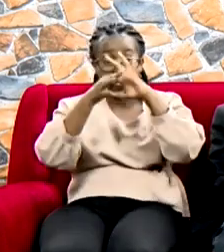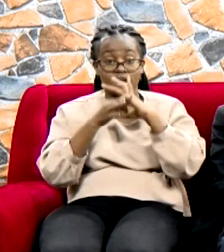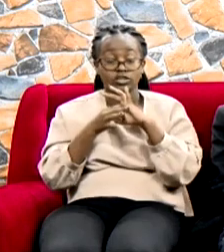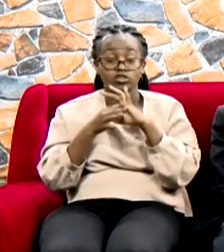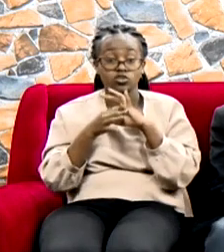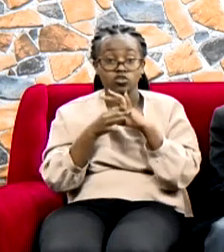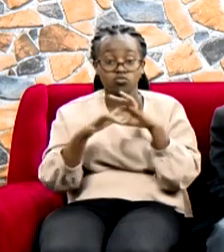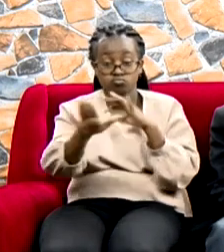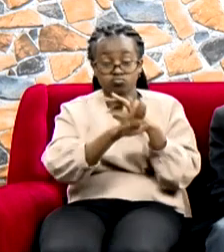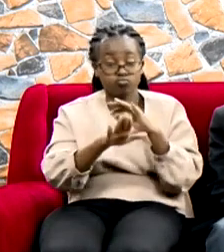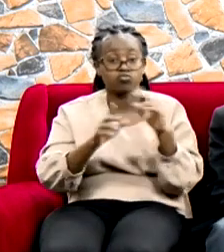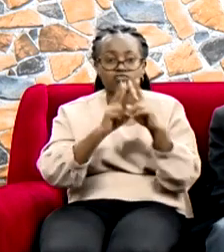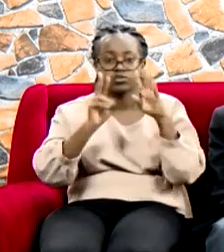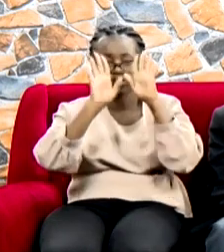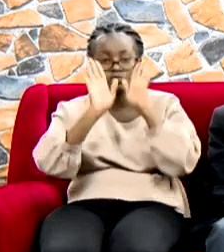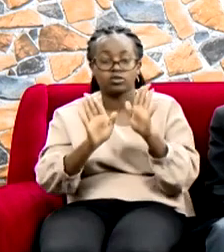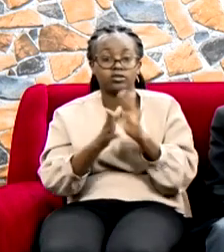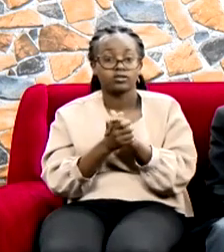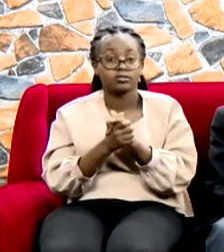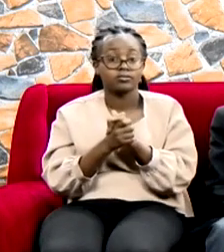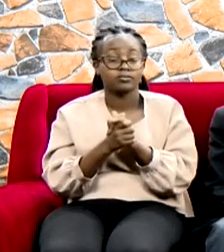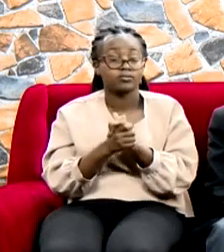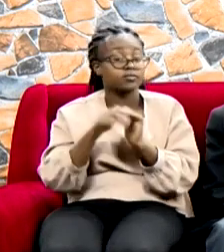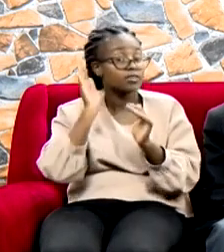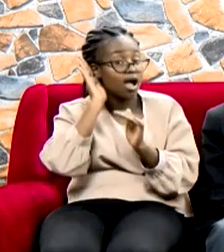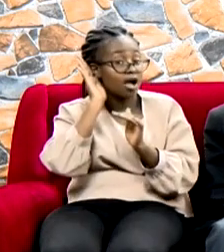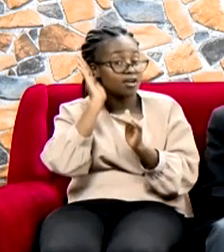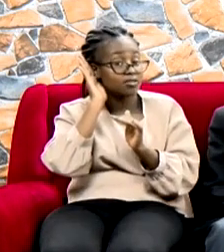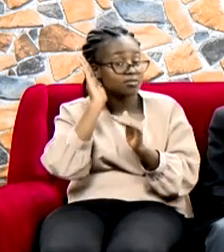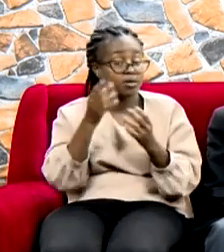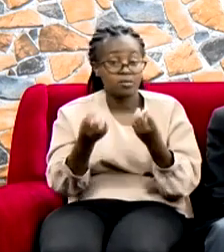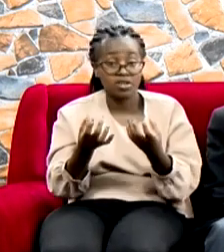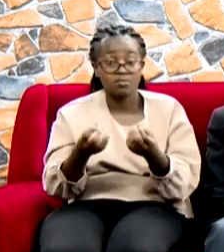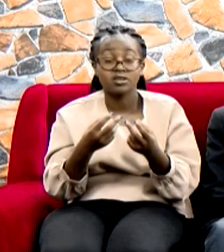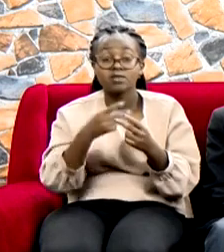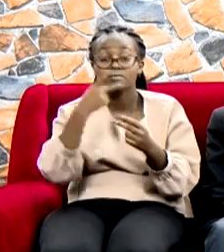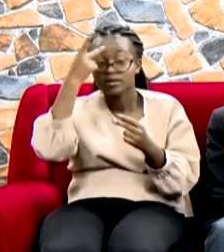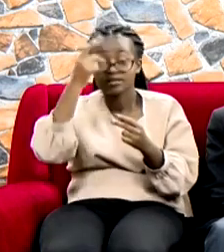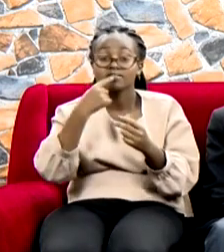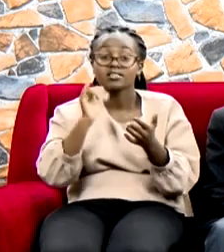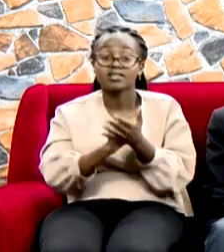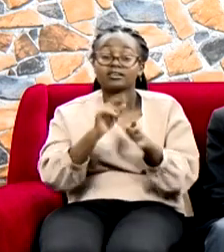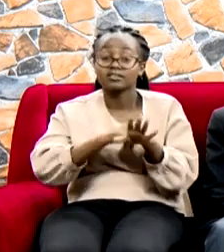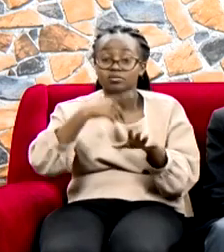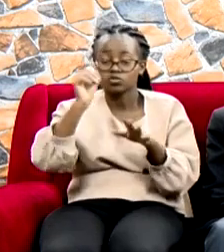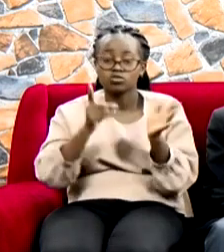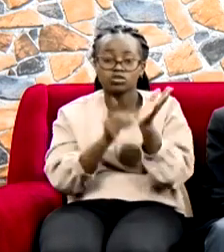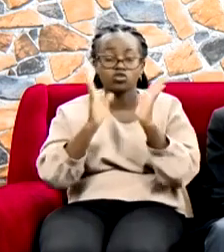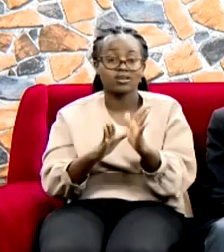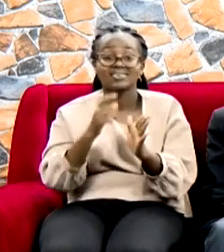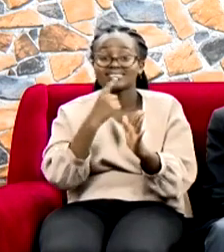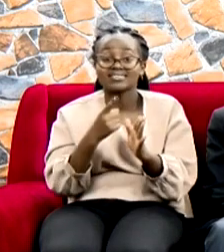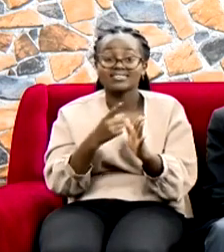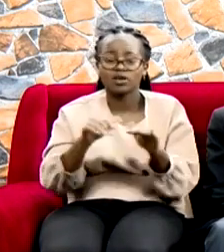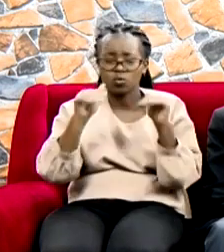background is also very important. That makes sense. I've had many parents say that, yes, when I went to the doctor, they